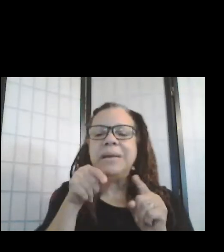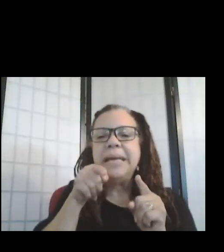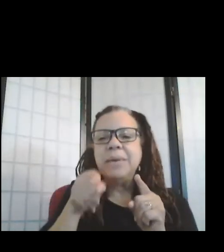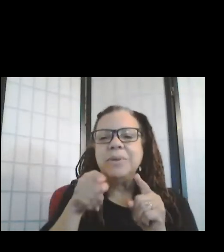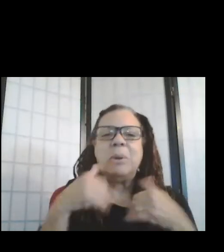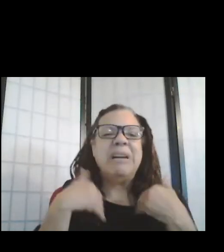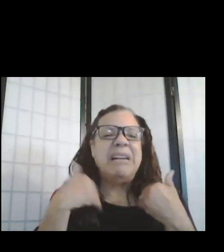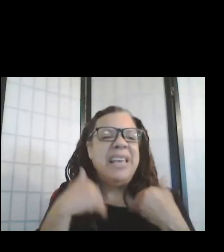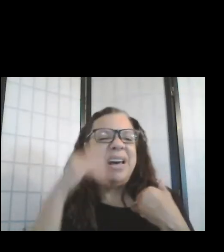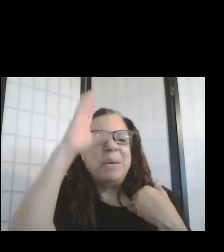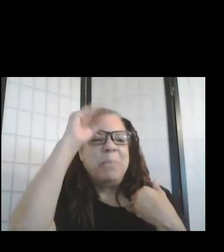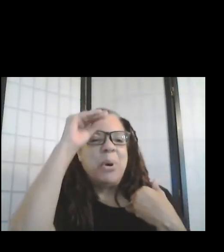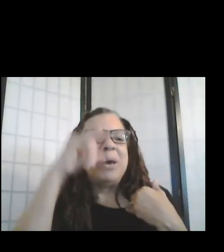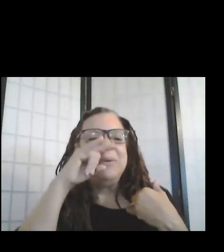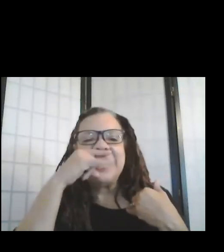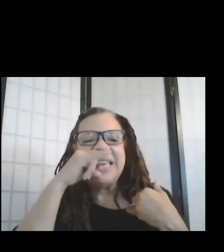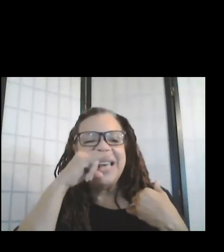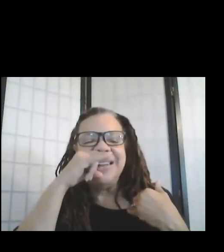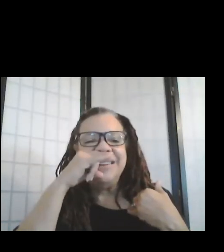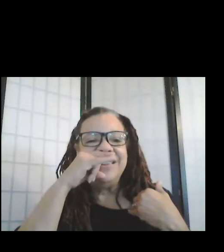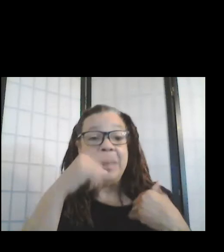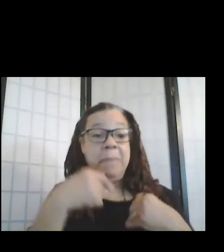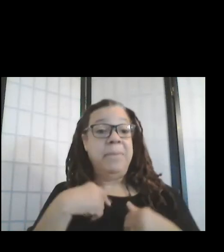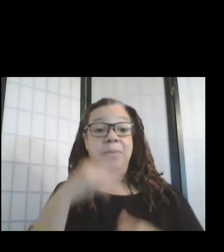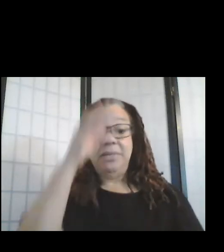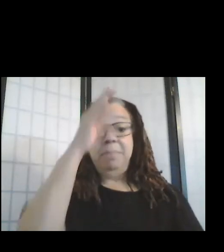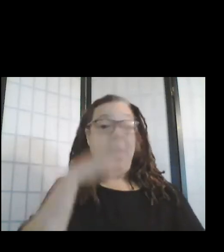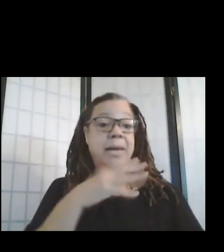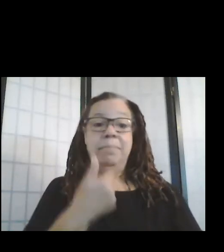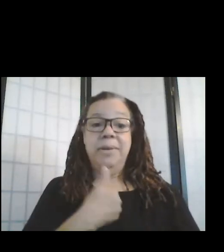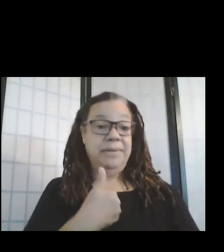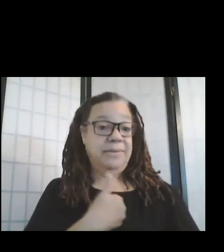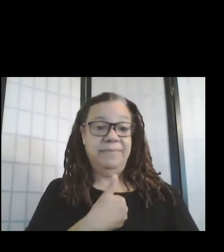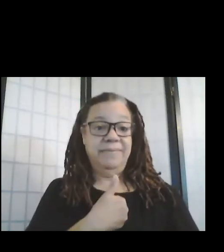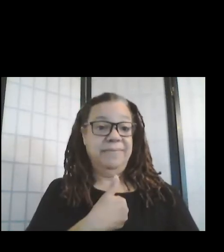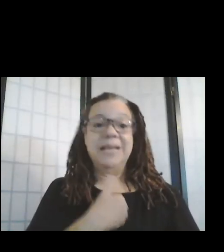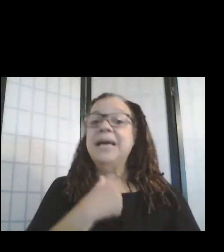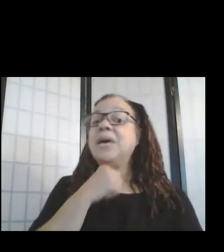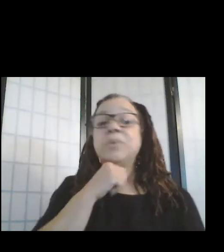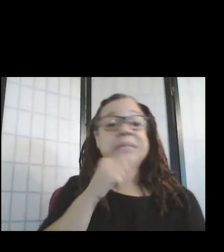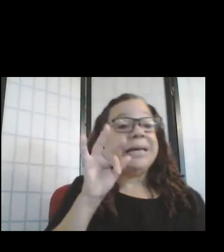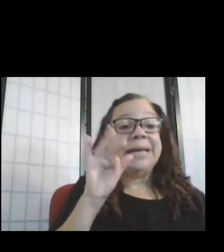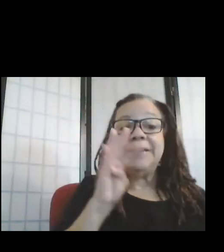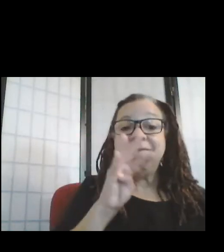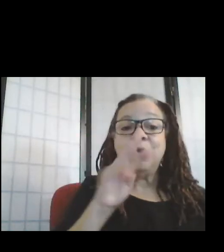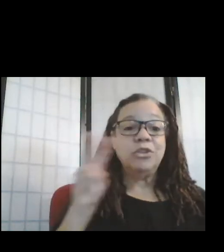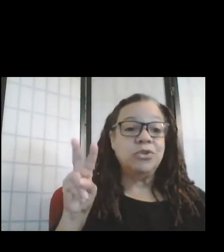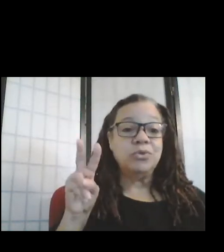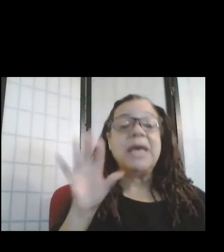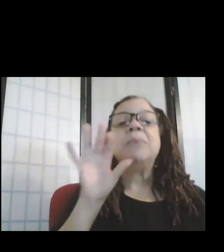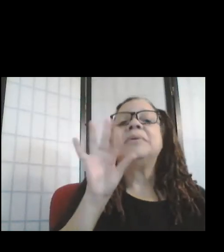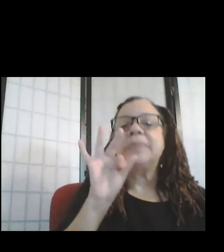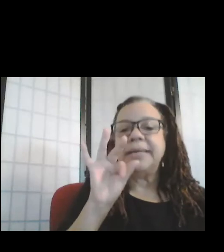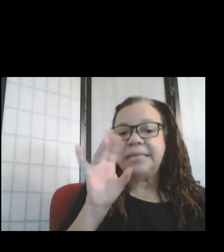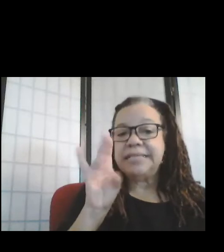squeaky-voiced coming-of-age kid. I was already a man. It wasn't 1942. It was